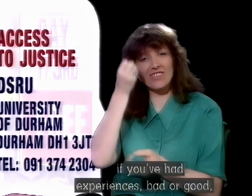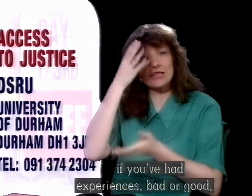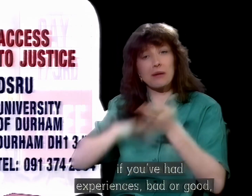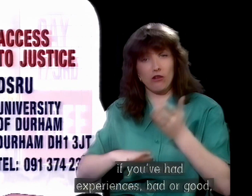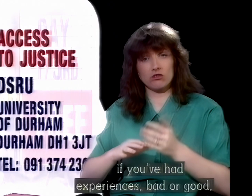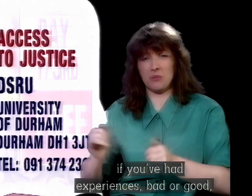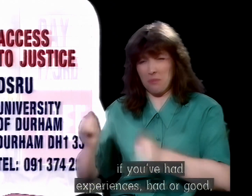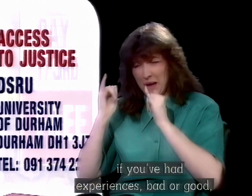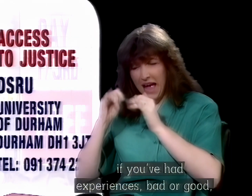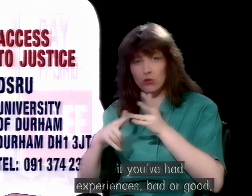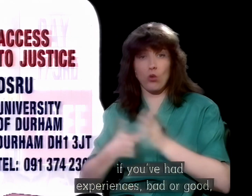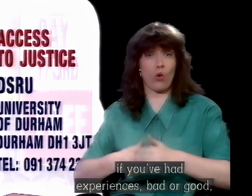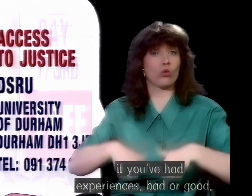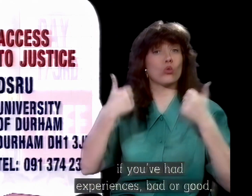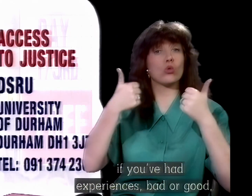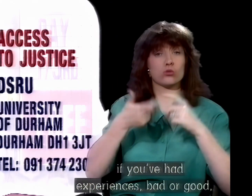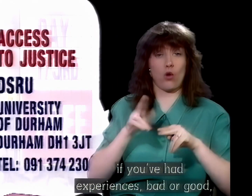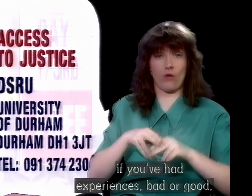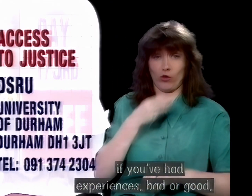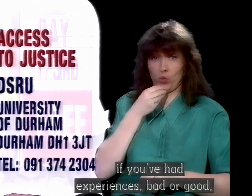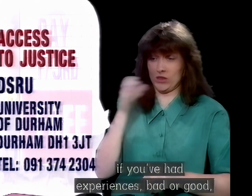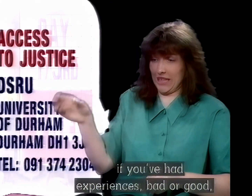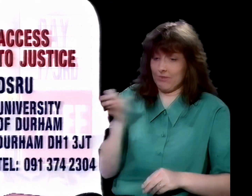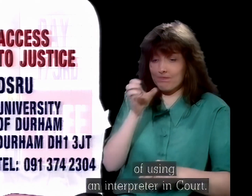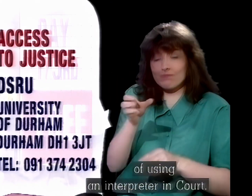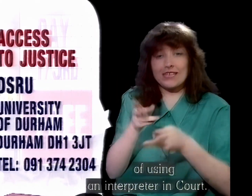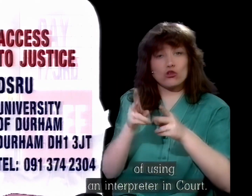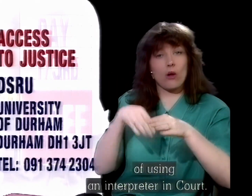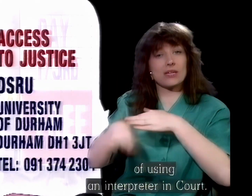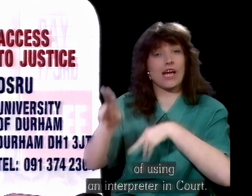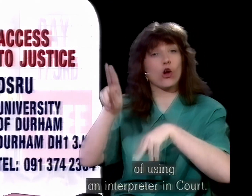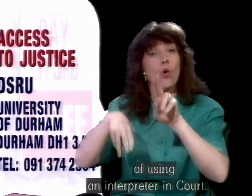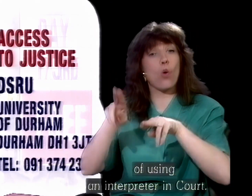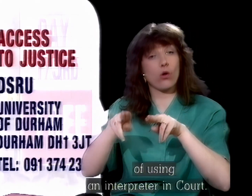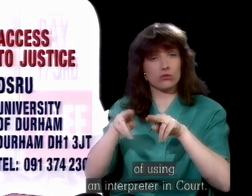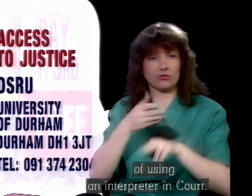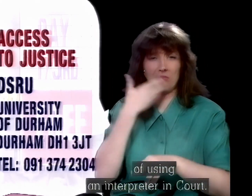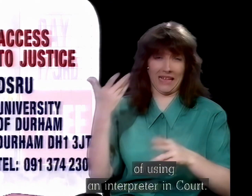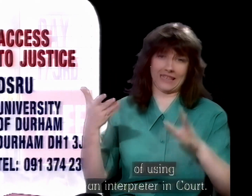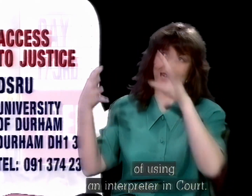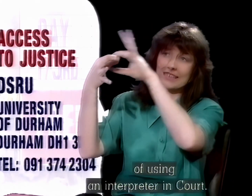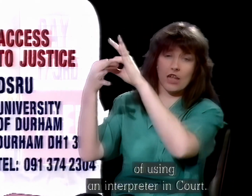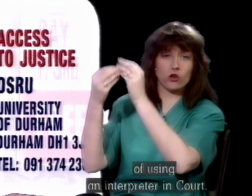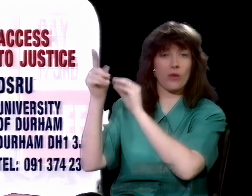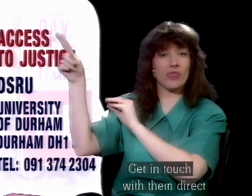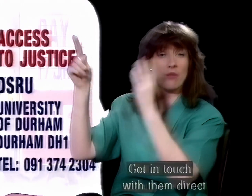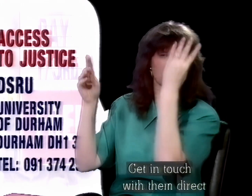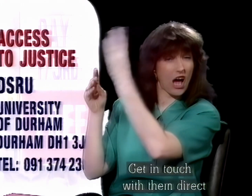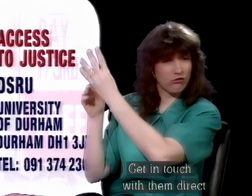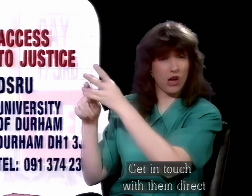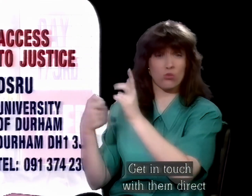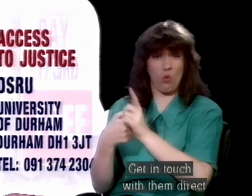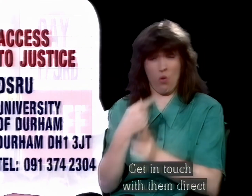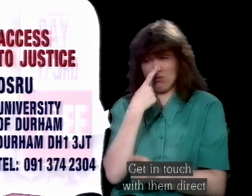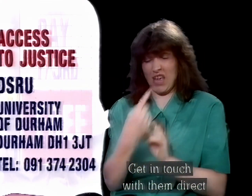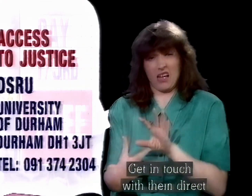had experiences, bad or good, of using an interpreter in court. Get in touch with them direct